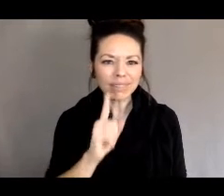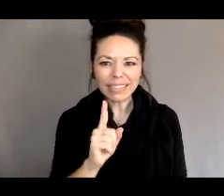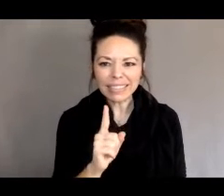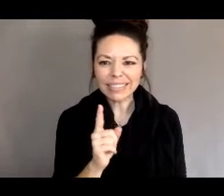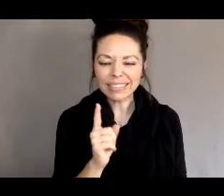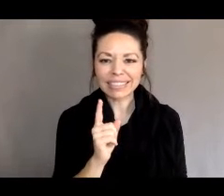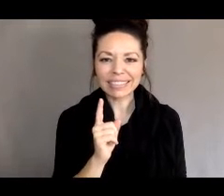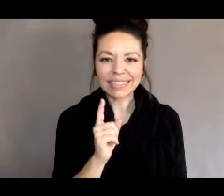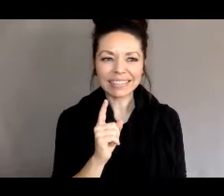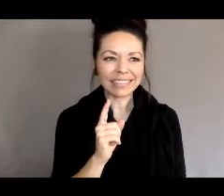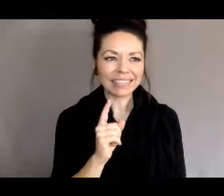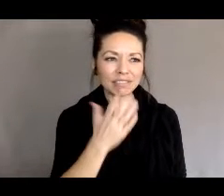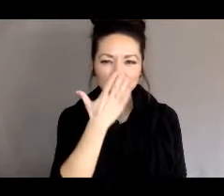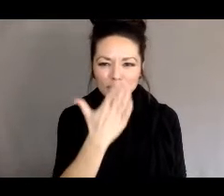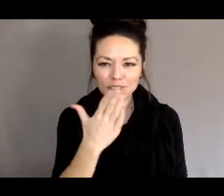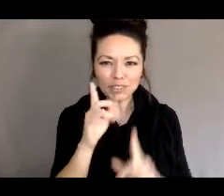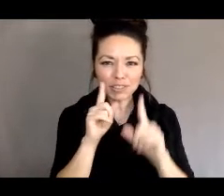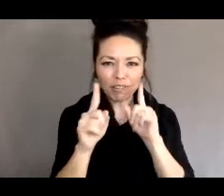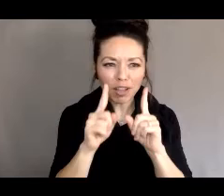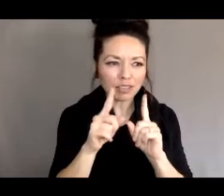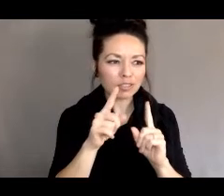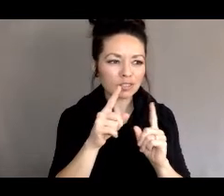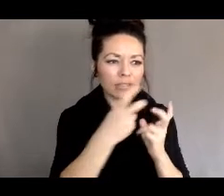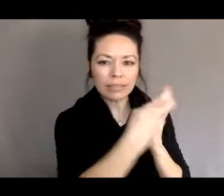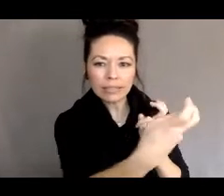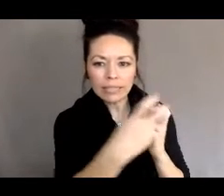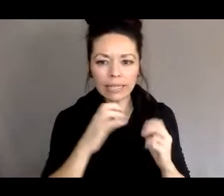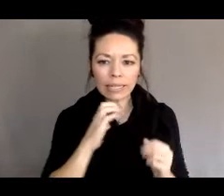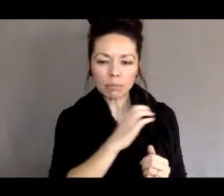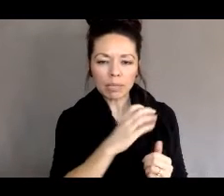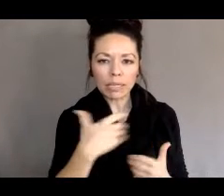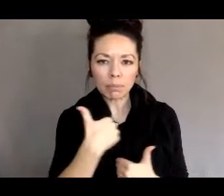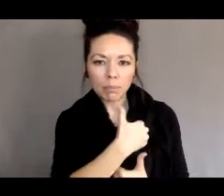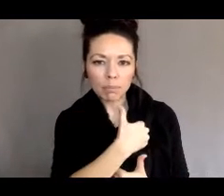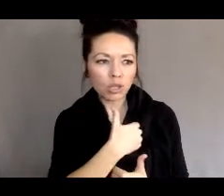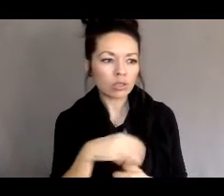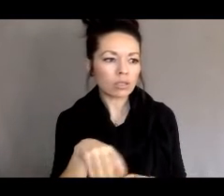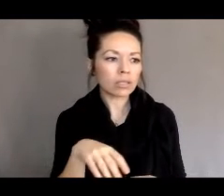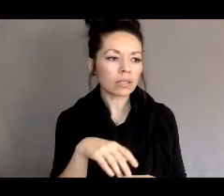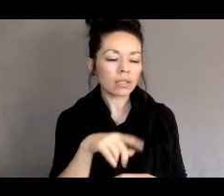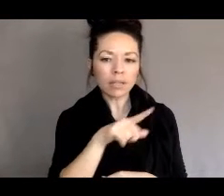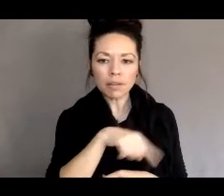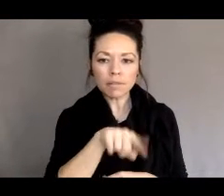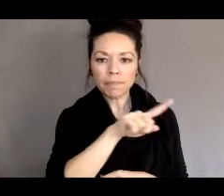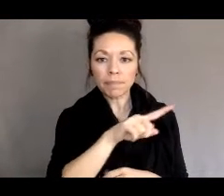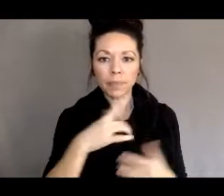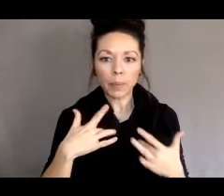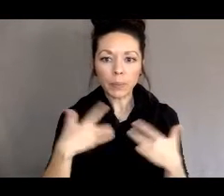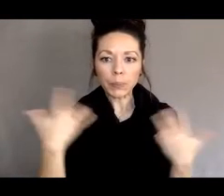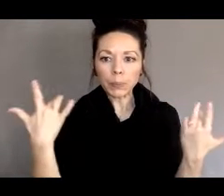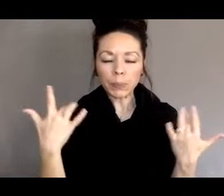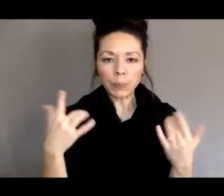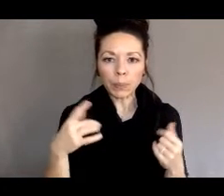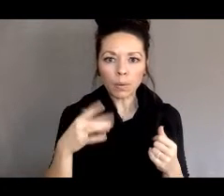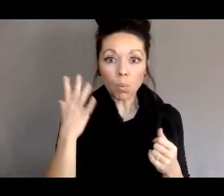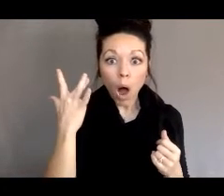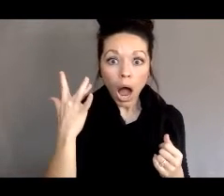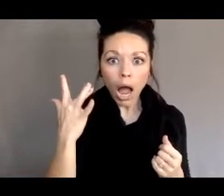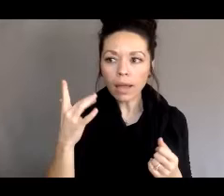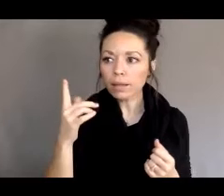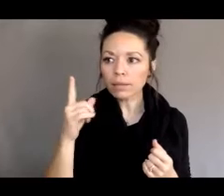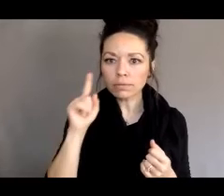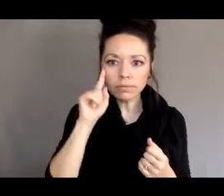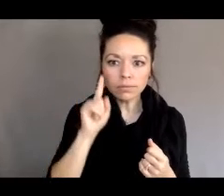we had some really good conversation with the committee members. The committee members were excited to see members of the